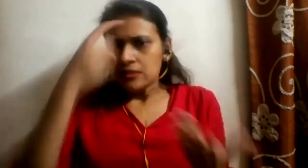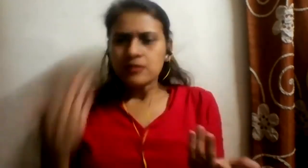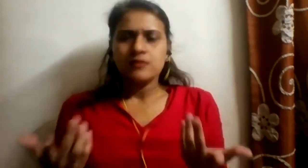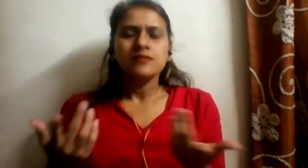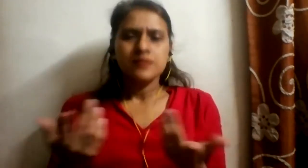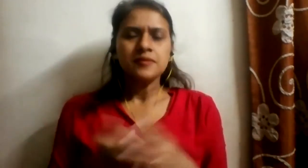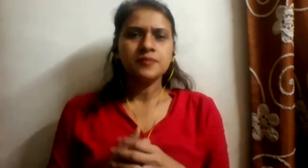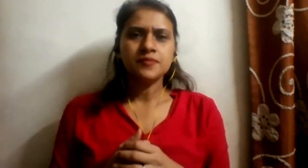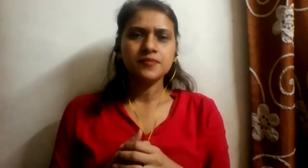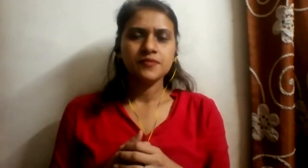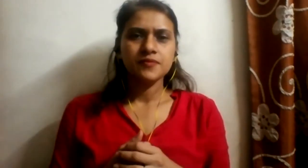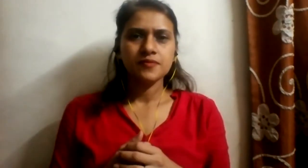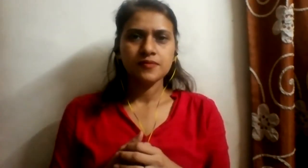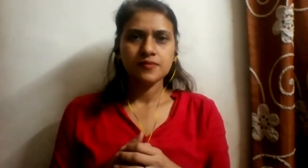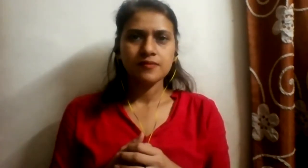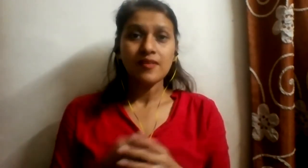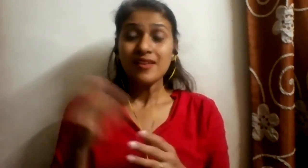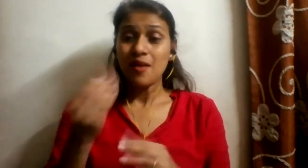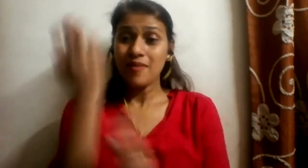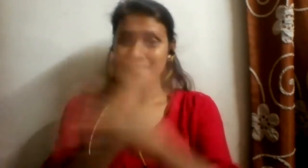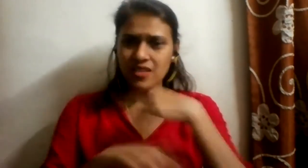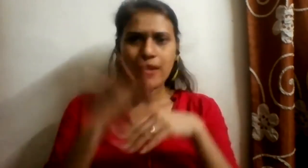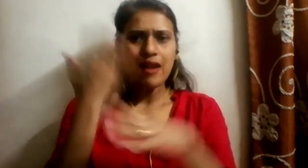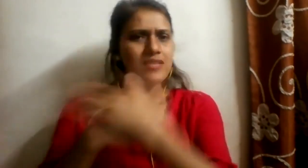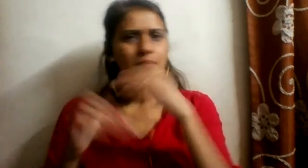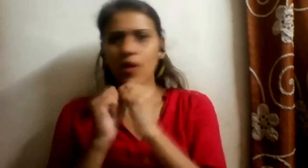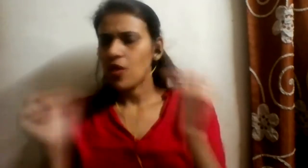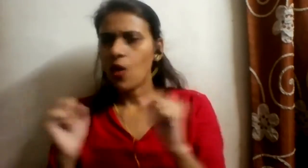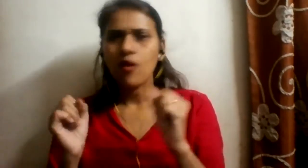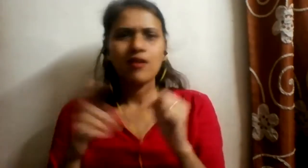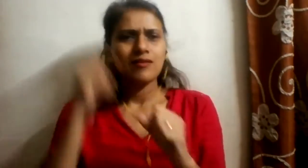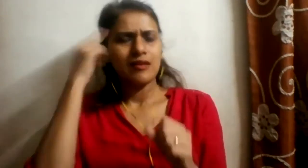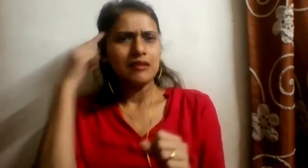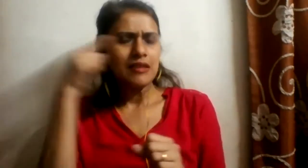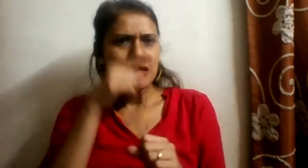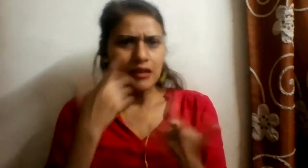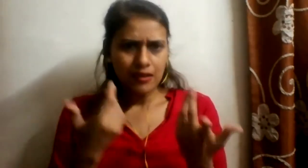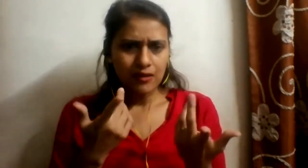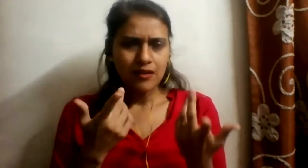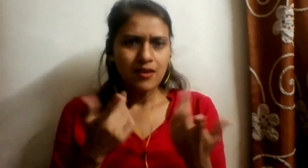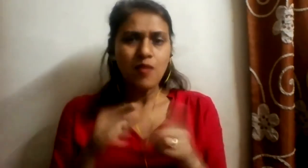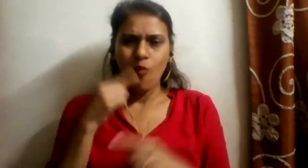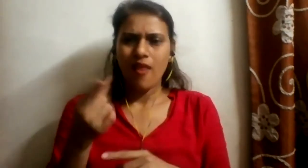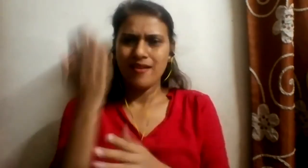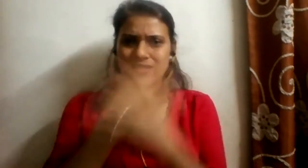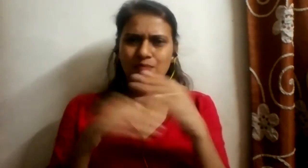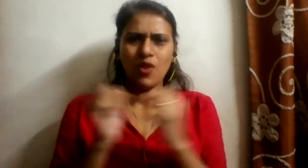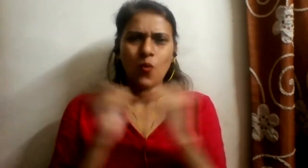yeah, and so disabled and non-disabled perceptions means the perceptions of non-disabled, that they always say that I